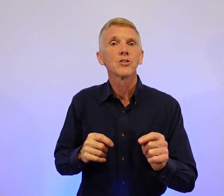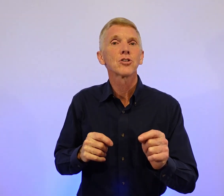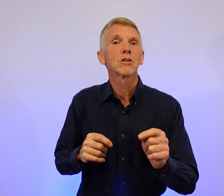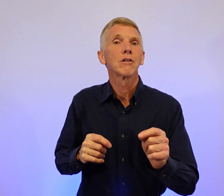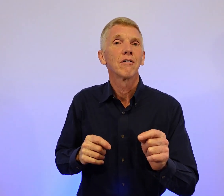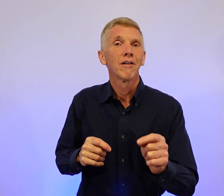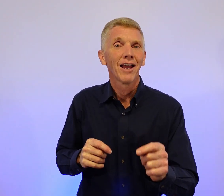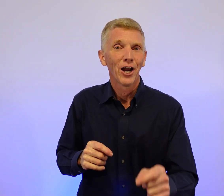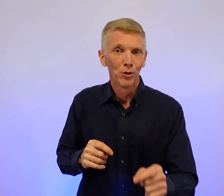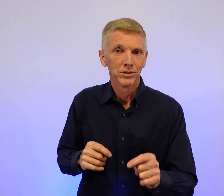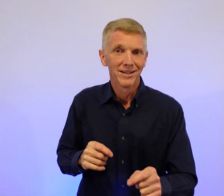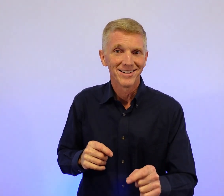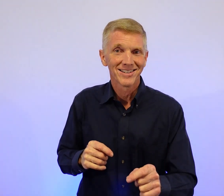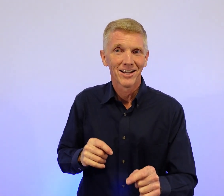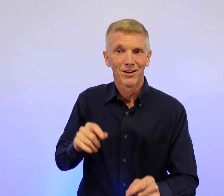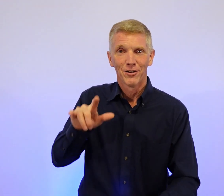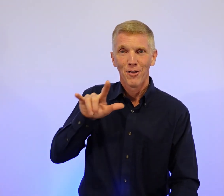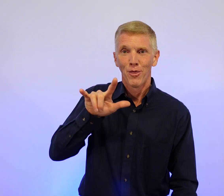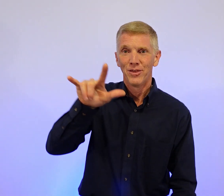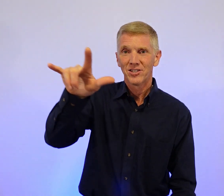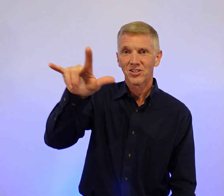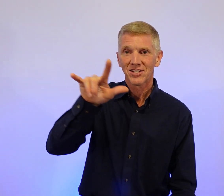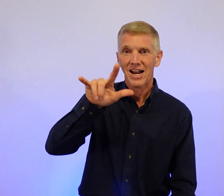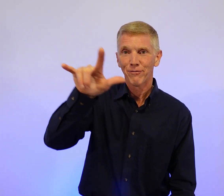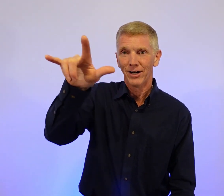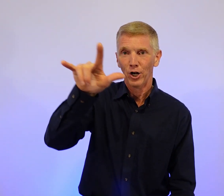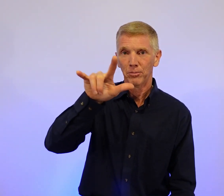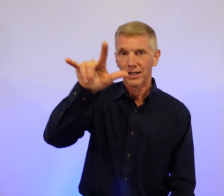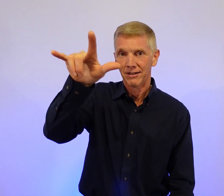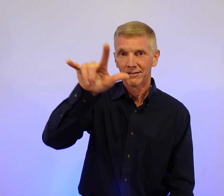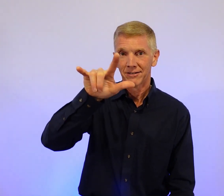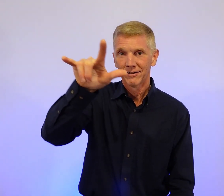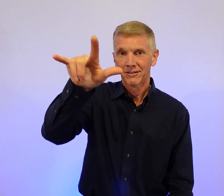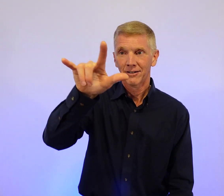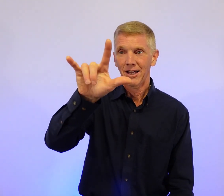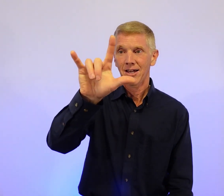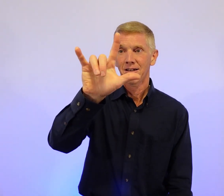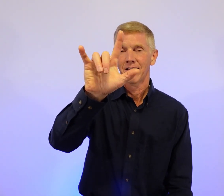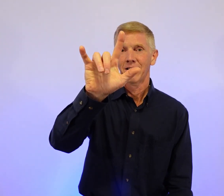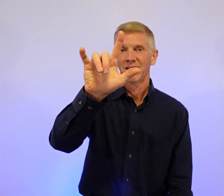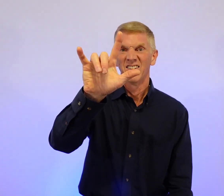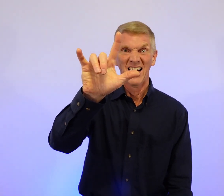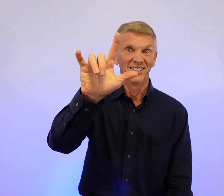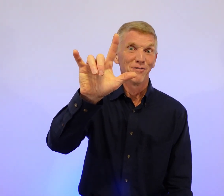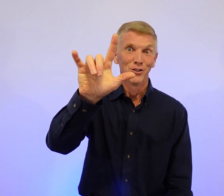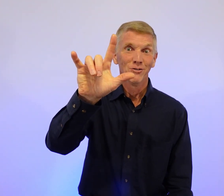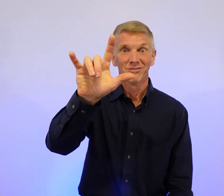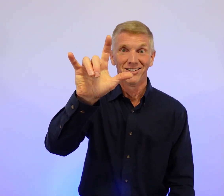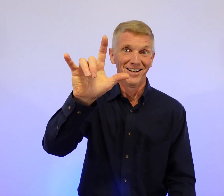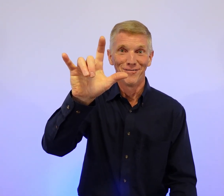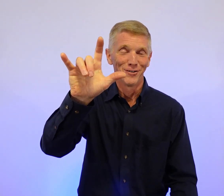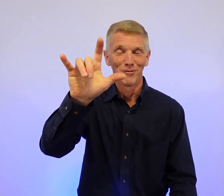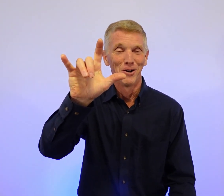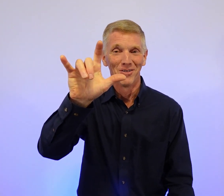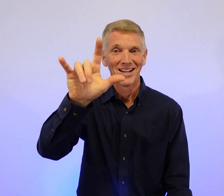flies airplanes. This is a sign for an airplane. Okay? The I love you, if you're familiar with that